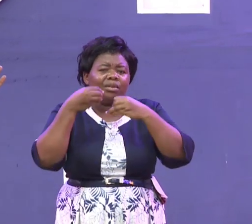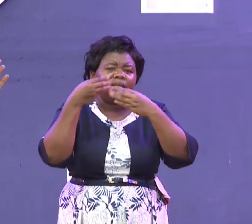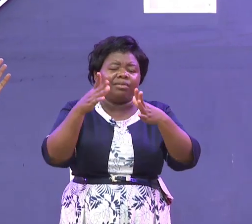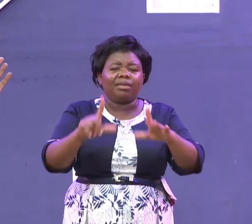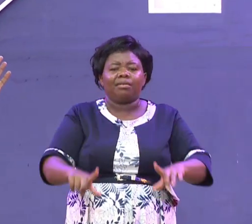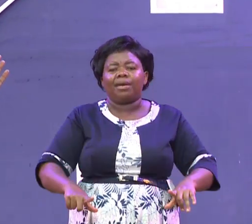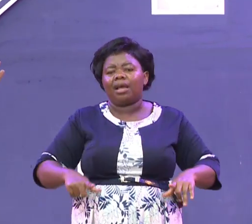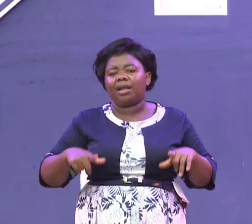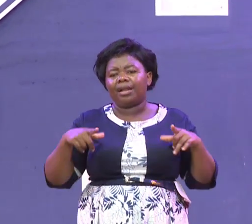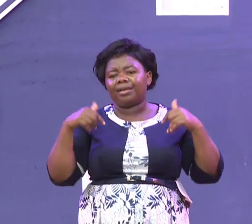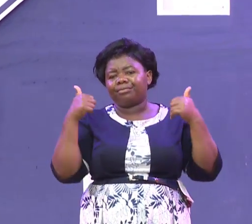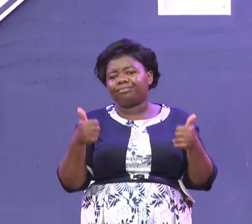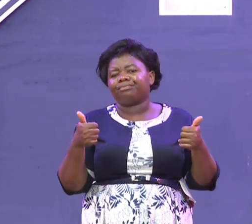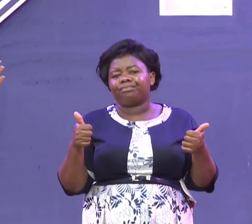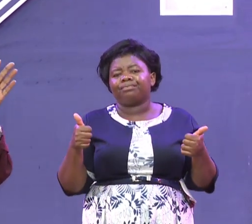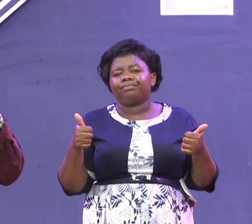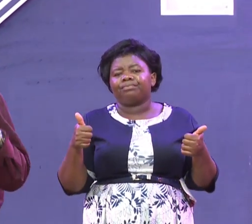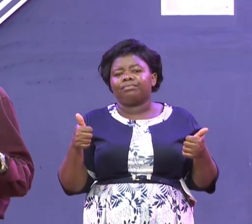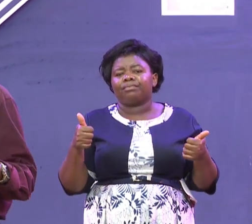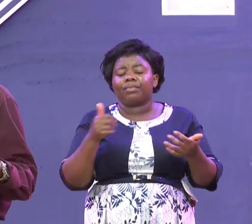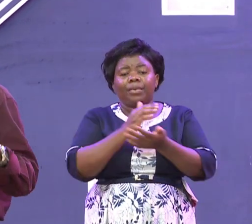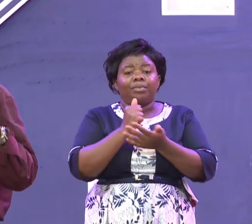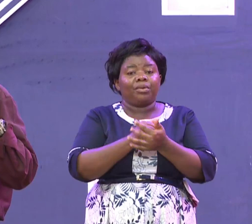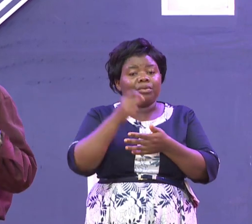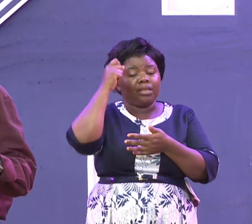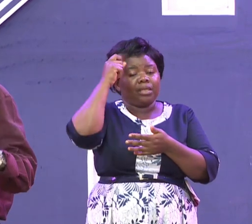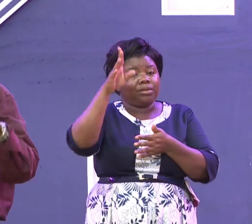do everything possible to give them a good life.